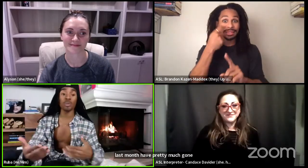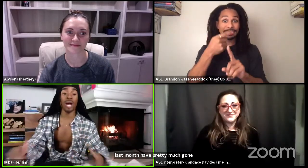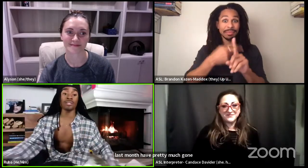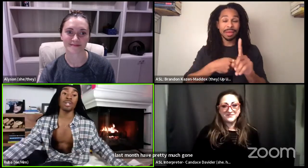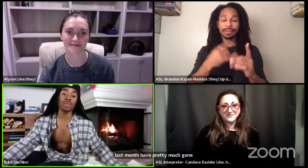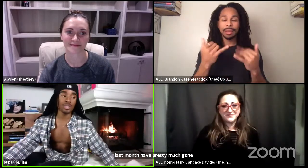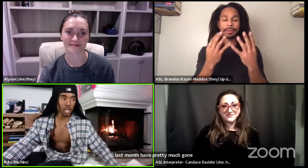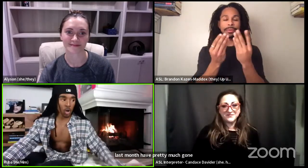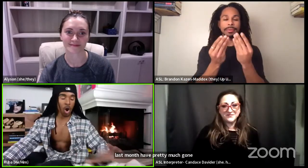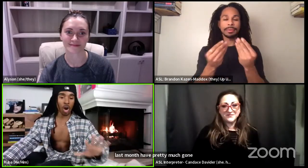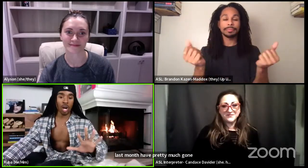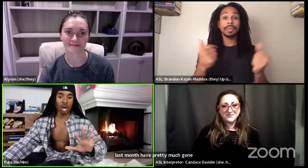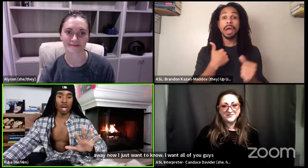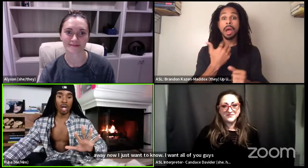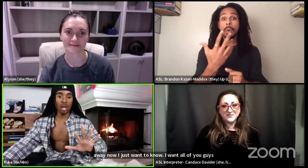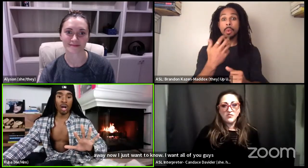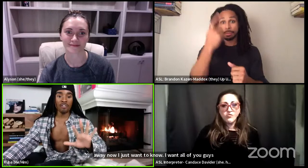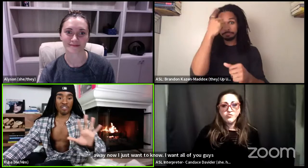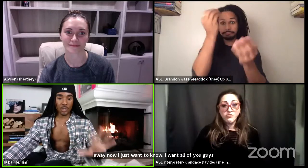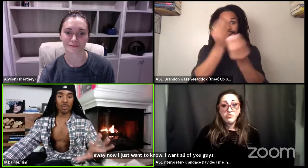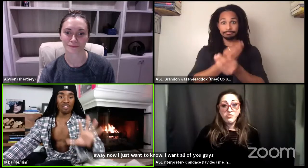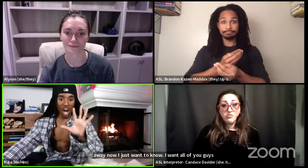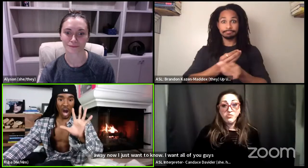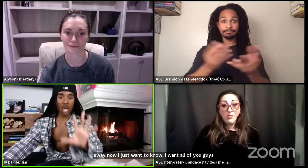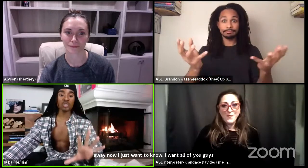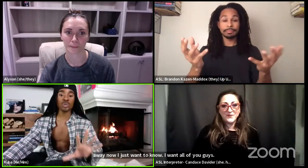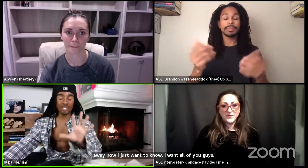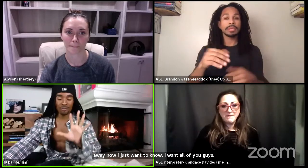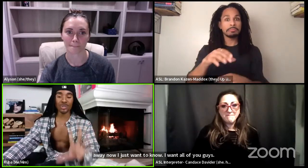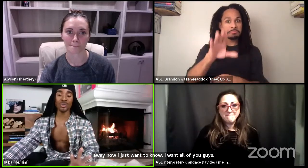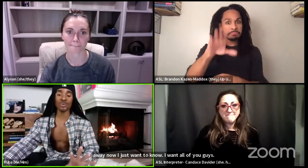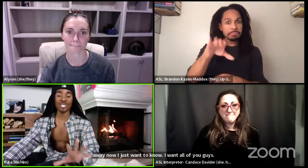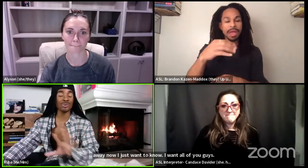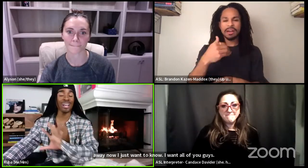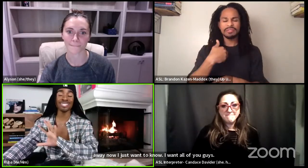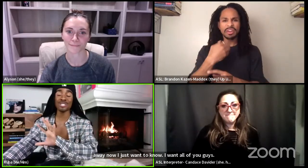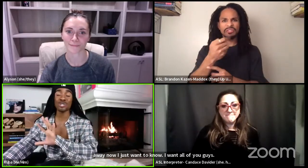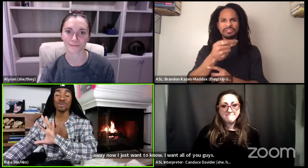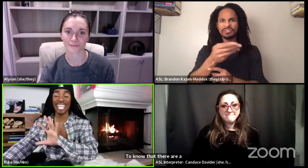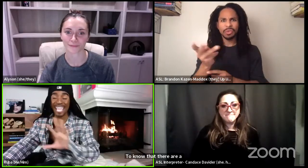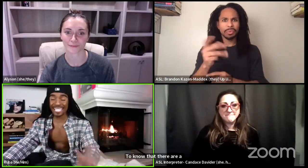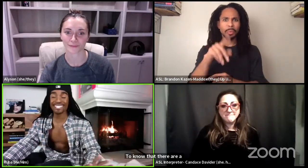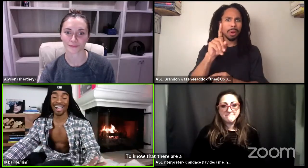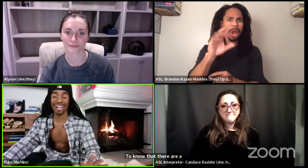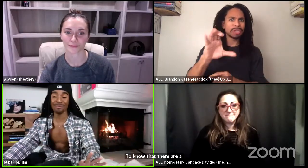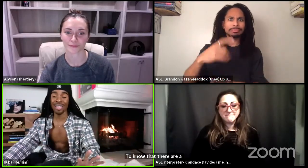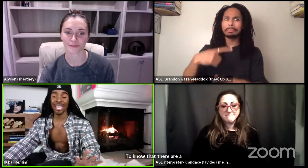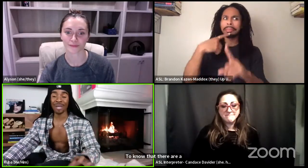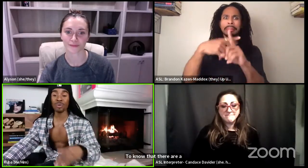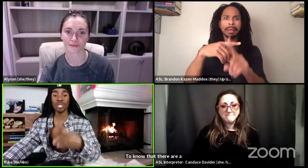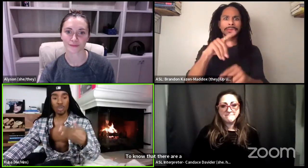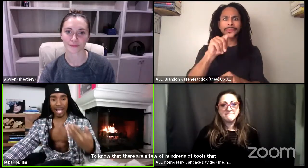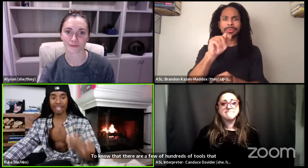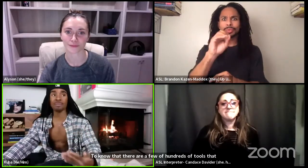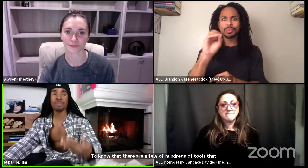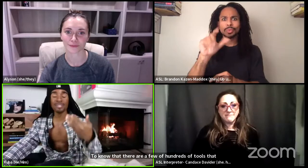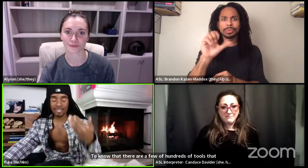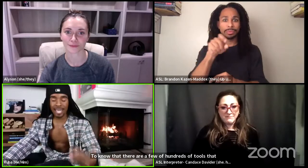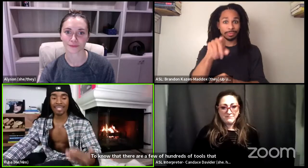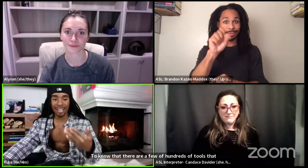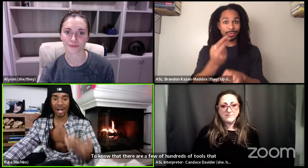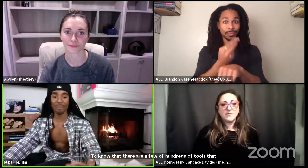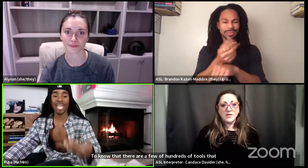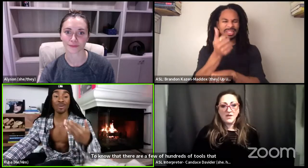want all of you guys to know that there are a few of hundreds of tools that you guys can use anytime. And we want you guys to